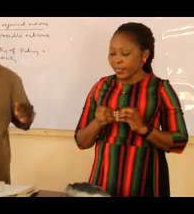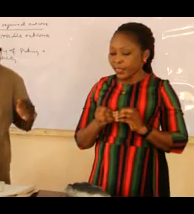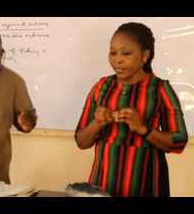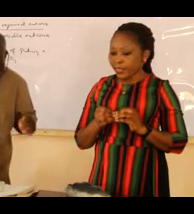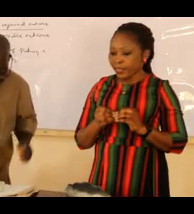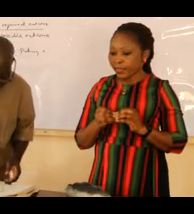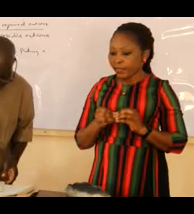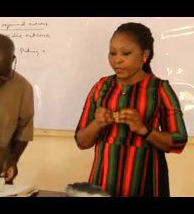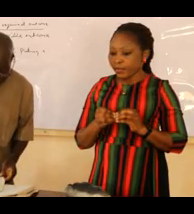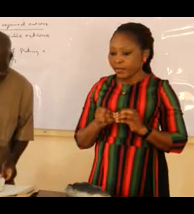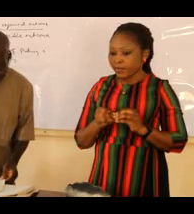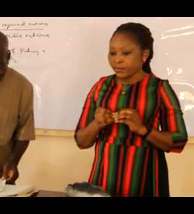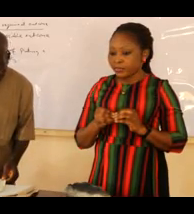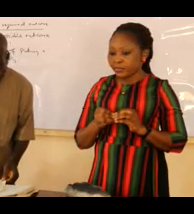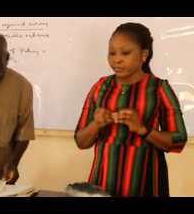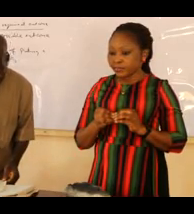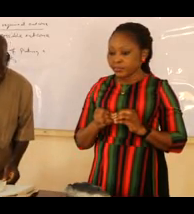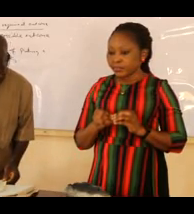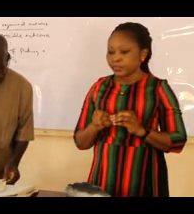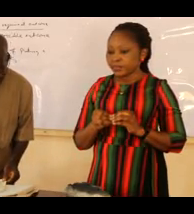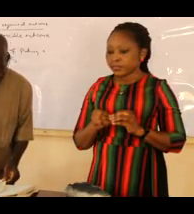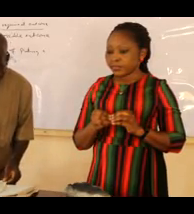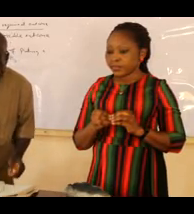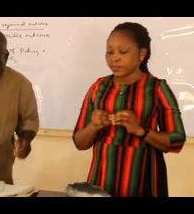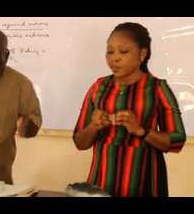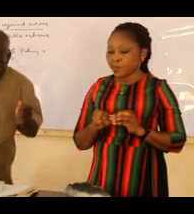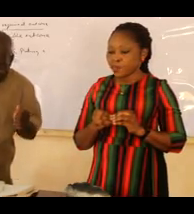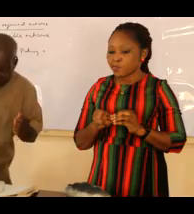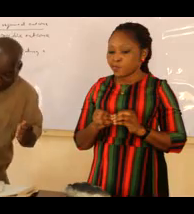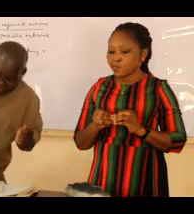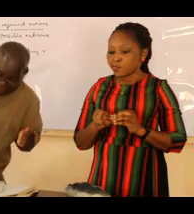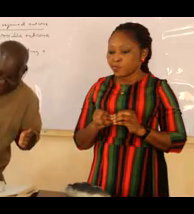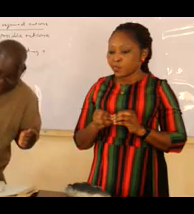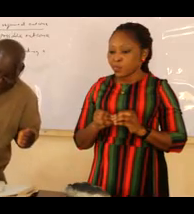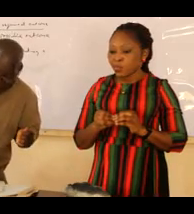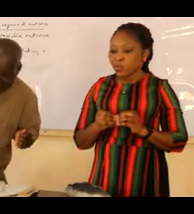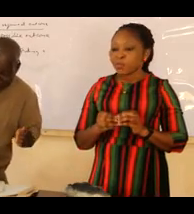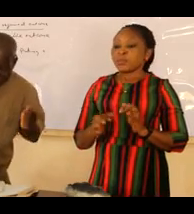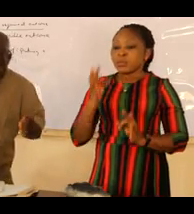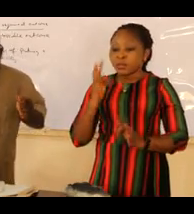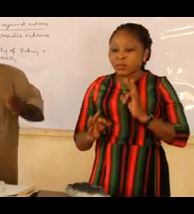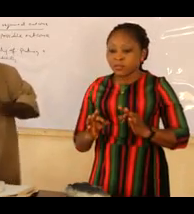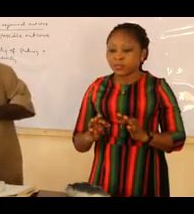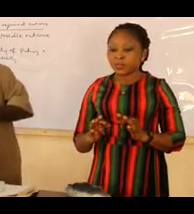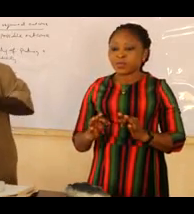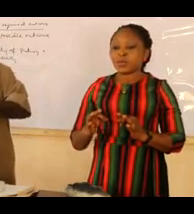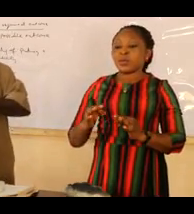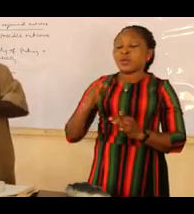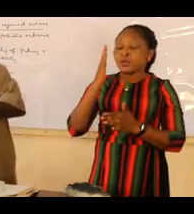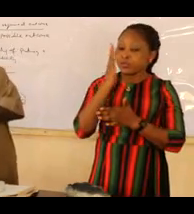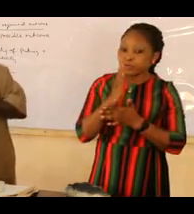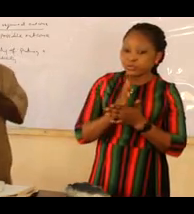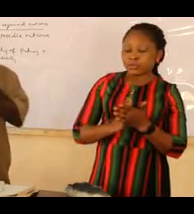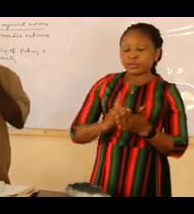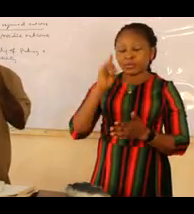What do you call mutually exclusive? Mean that one event will prevent you from